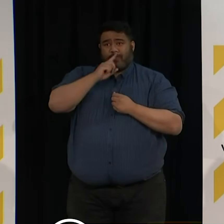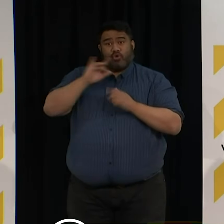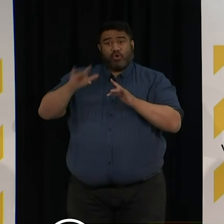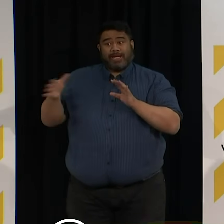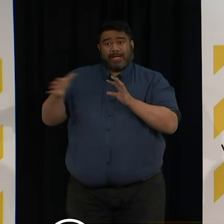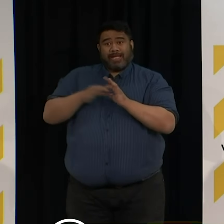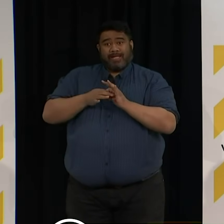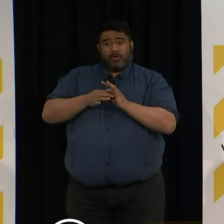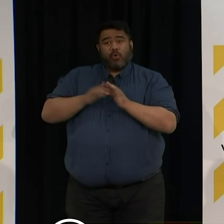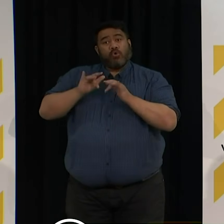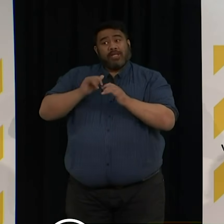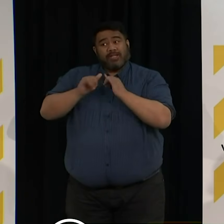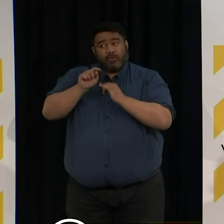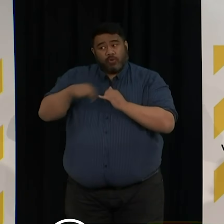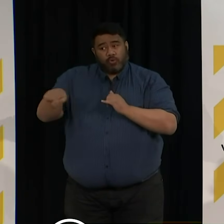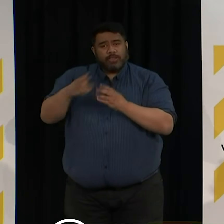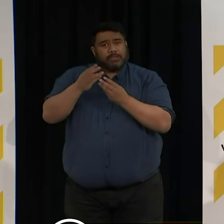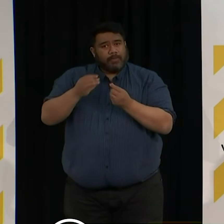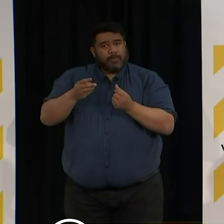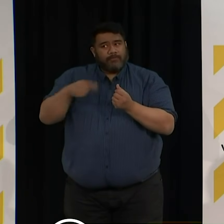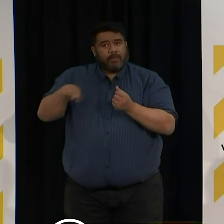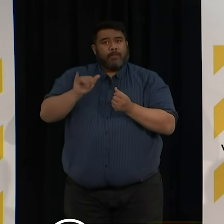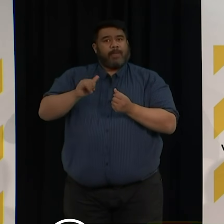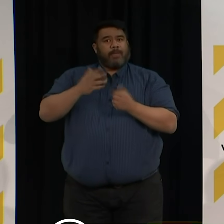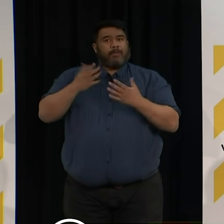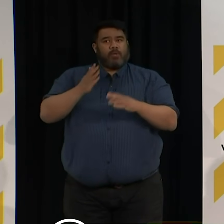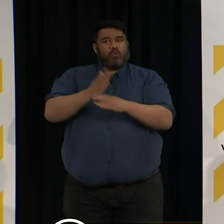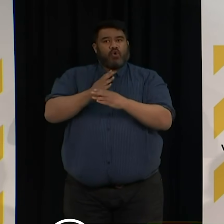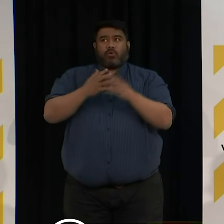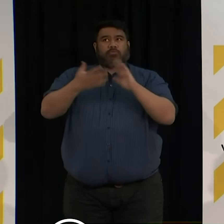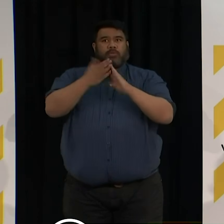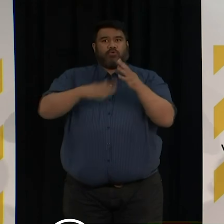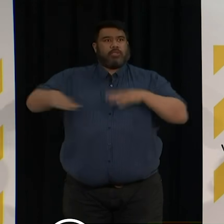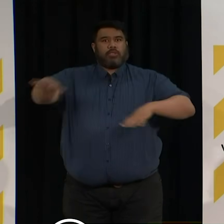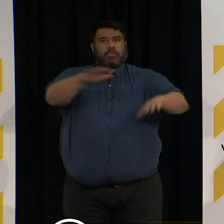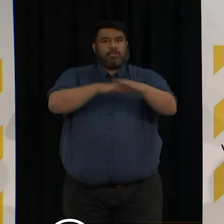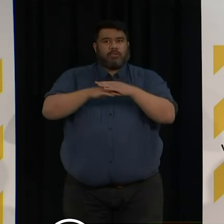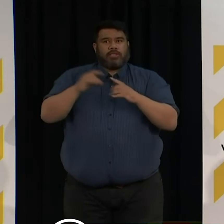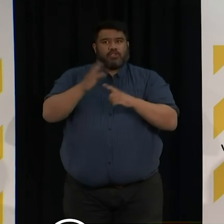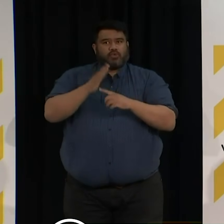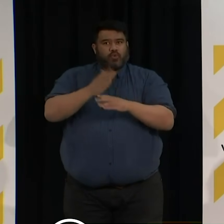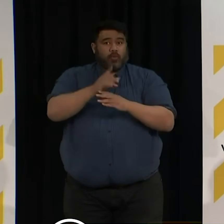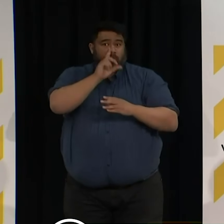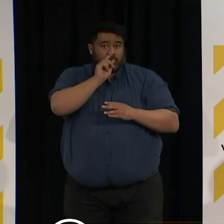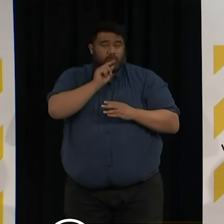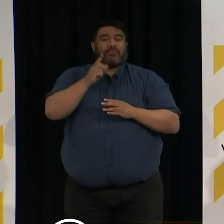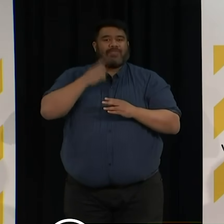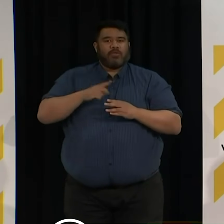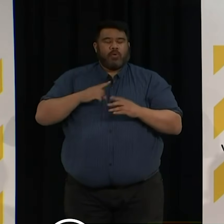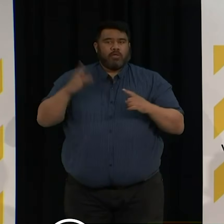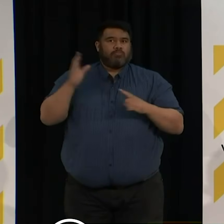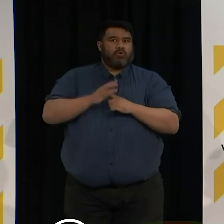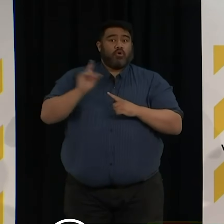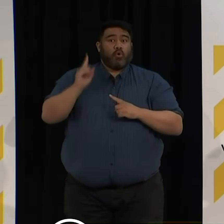yet interviewed or are being interviewed during their infectious periods. This emphasises the importance of everyone in